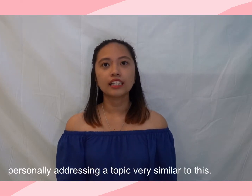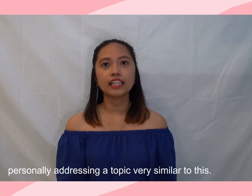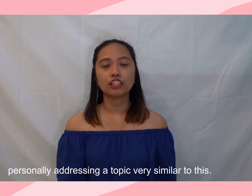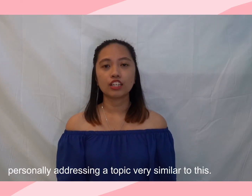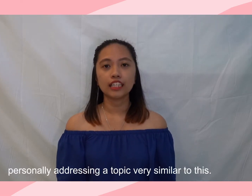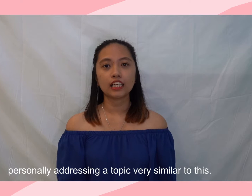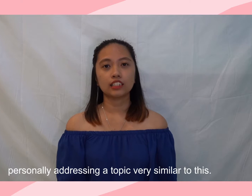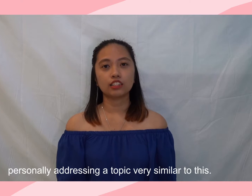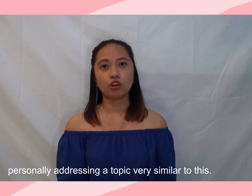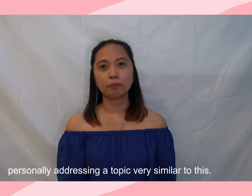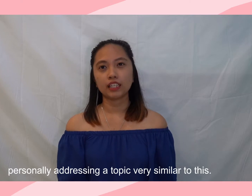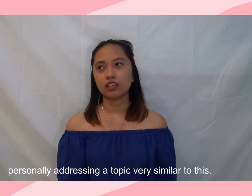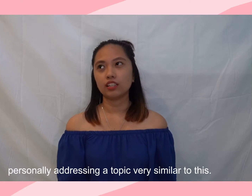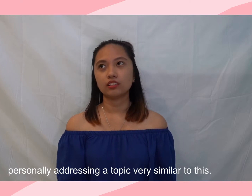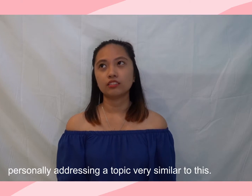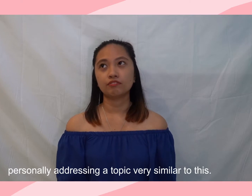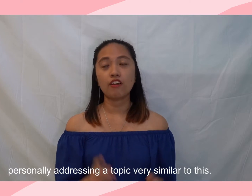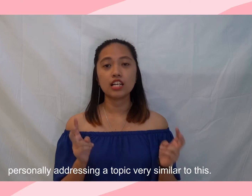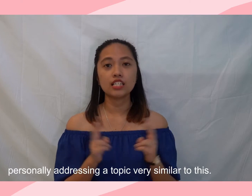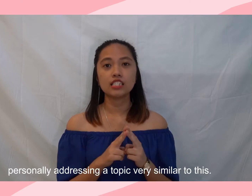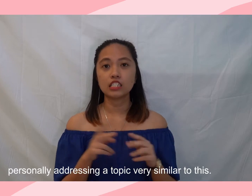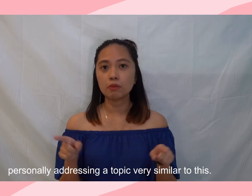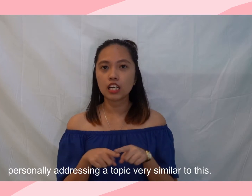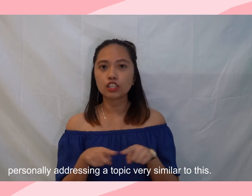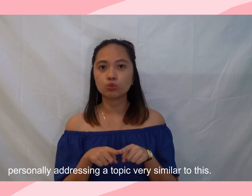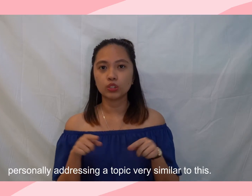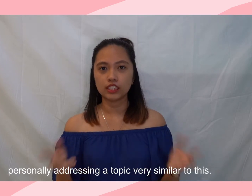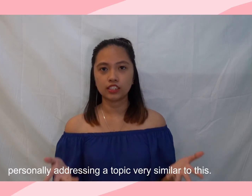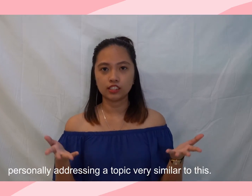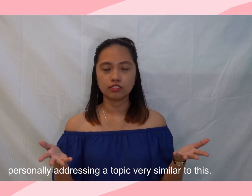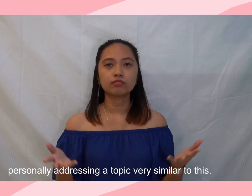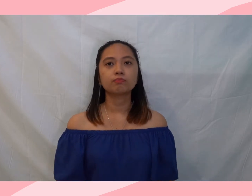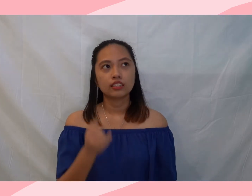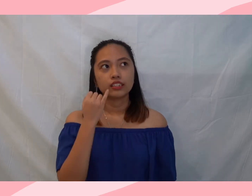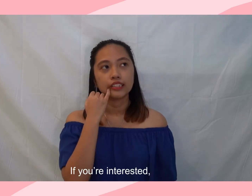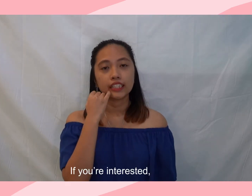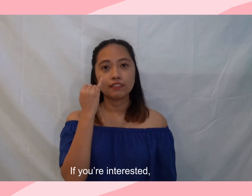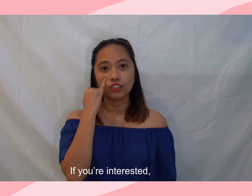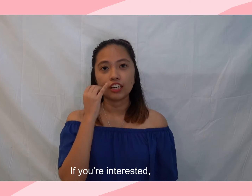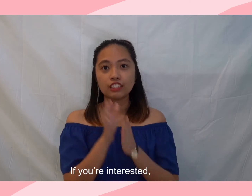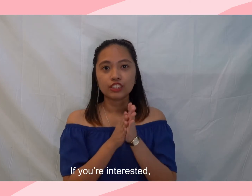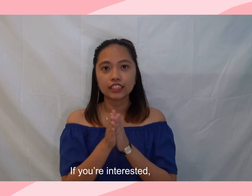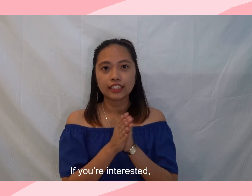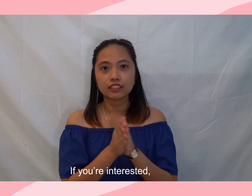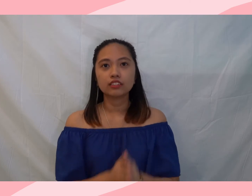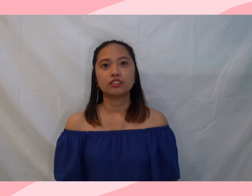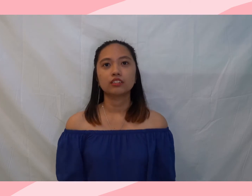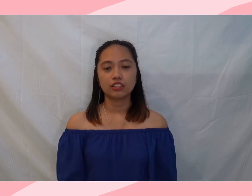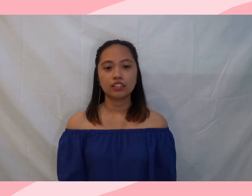personally addressing a topic very similar to this. If you are interested, it